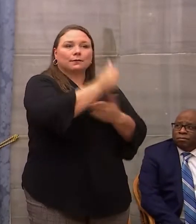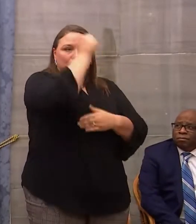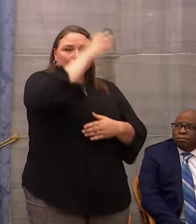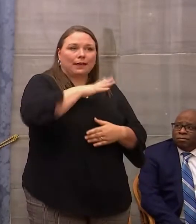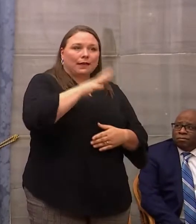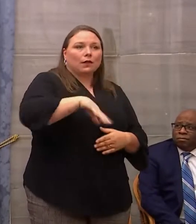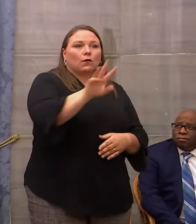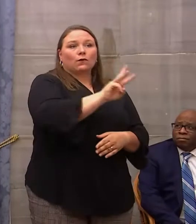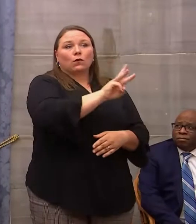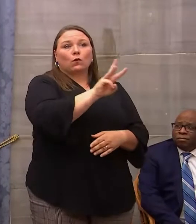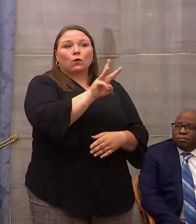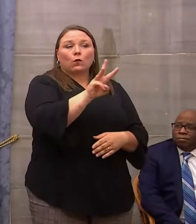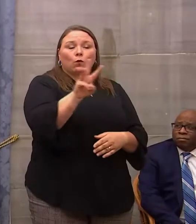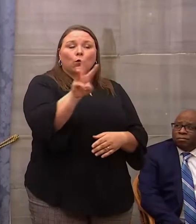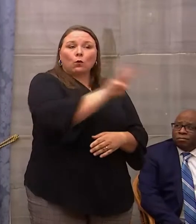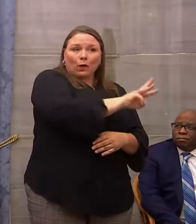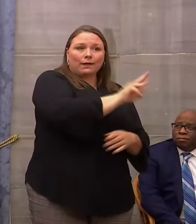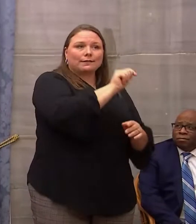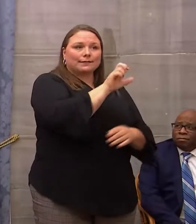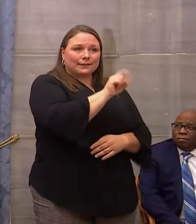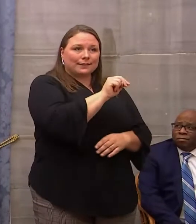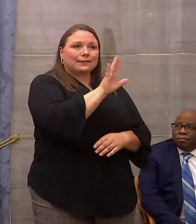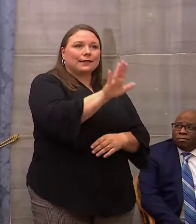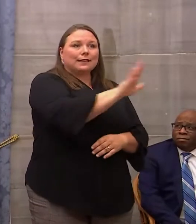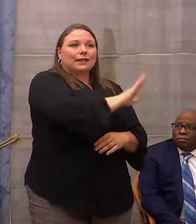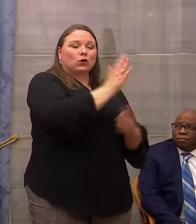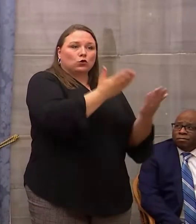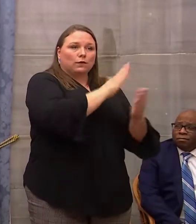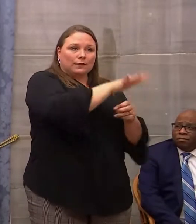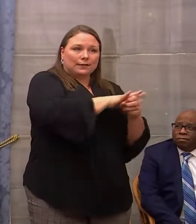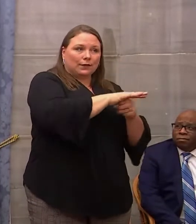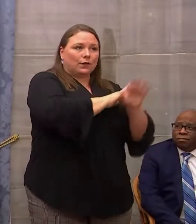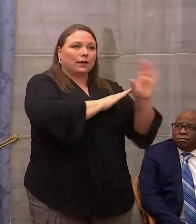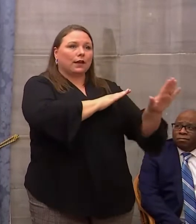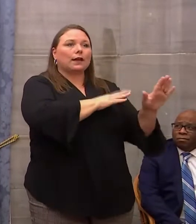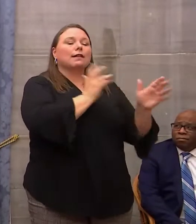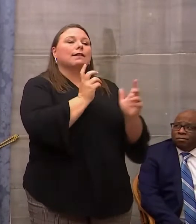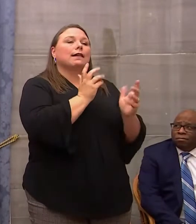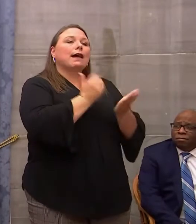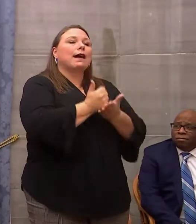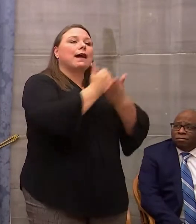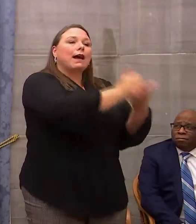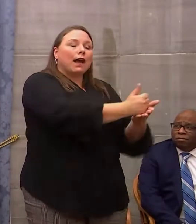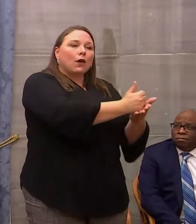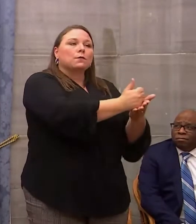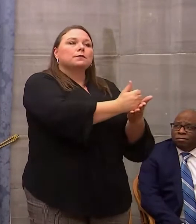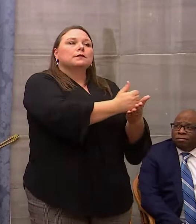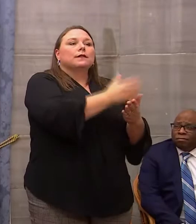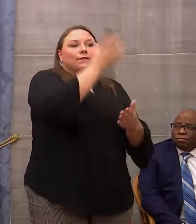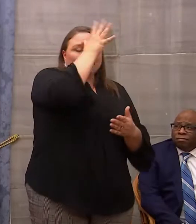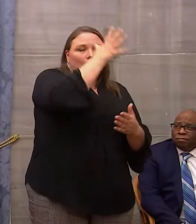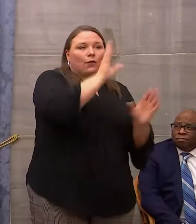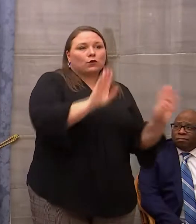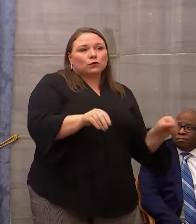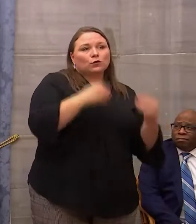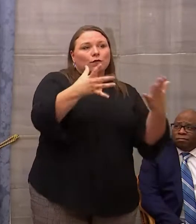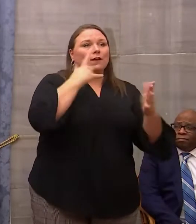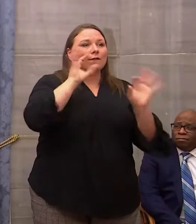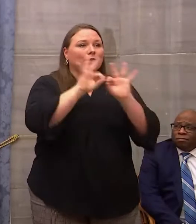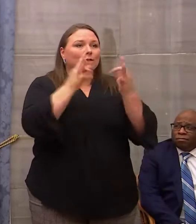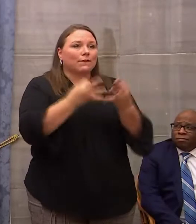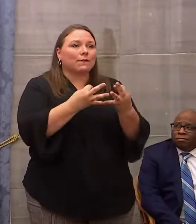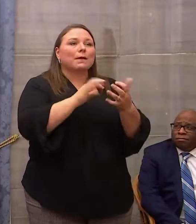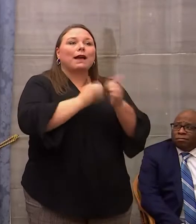where their service area is located, the tools that they need to provide for their families. By